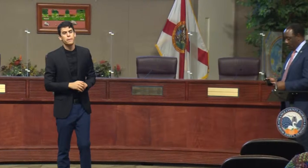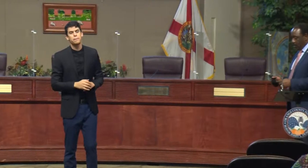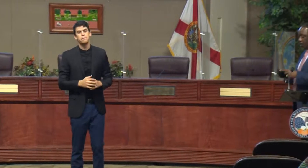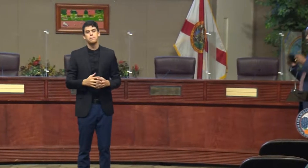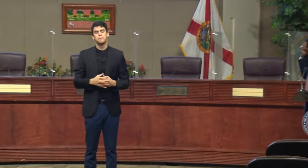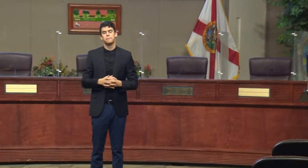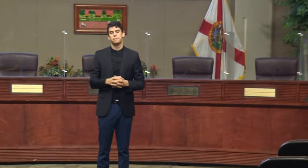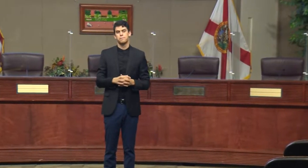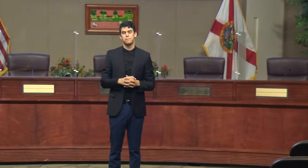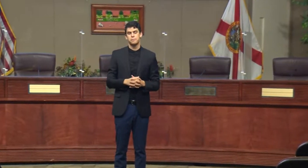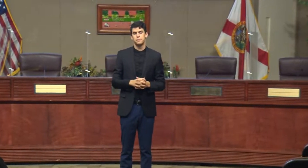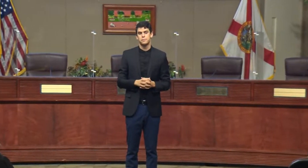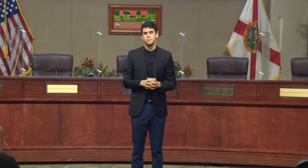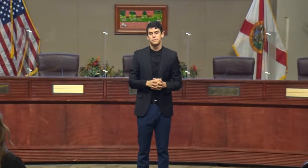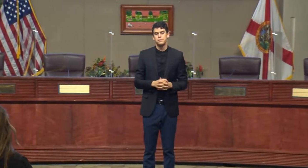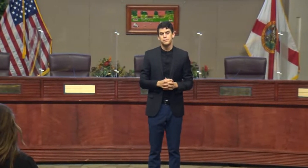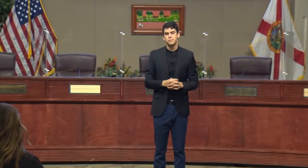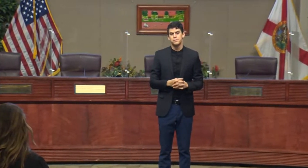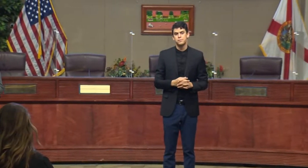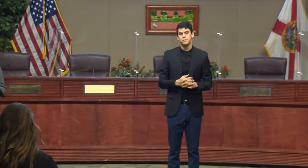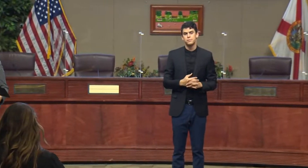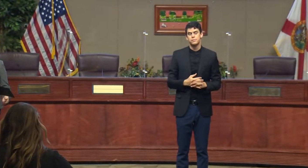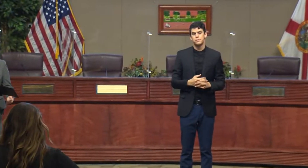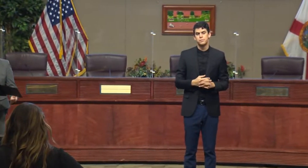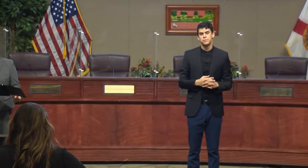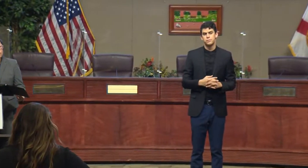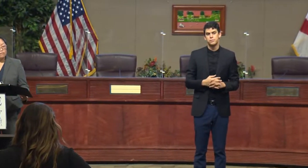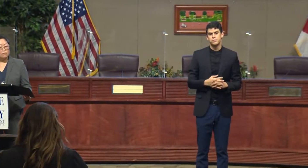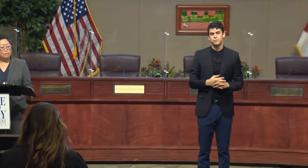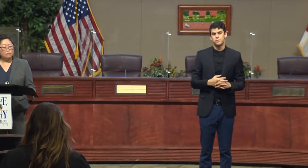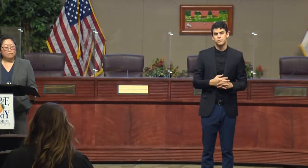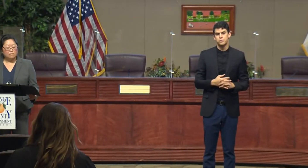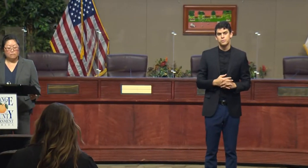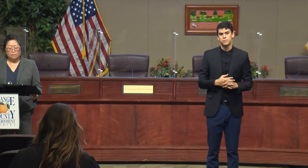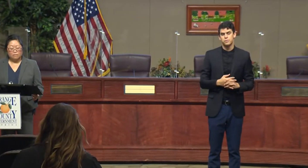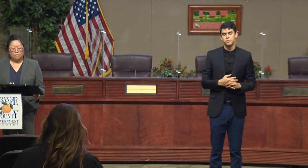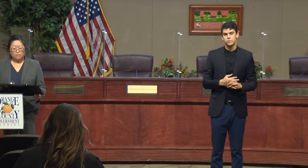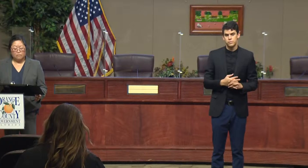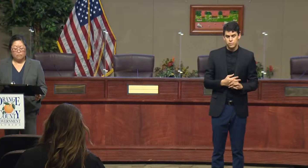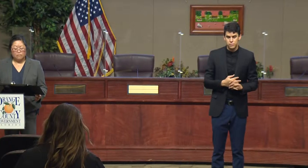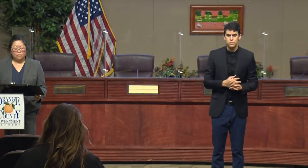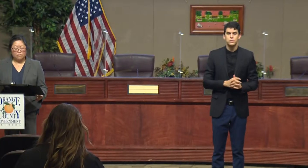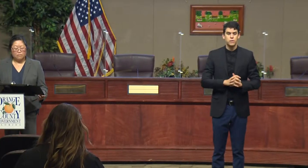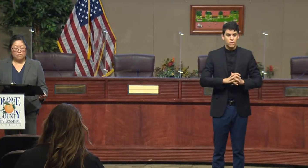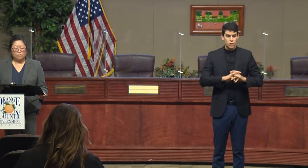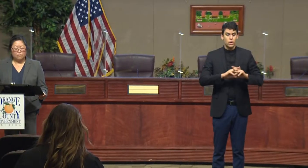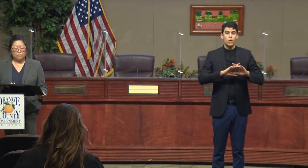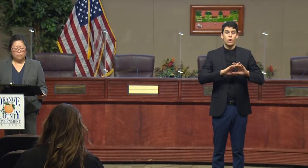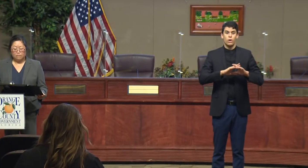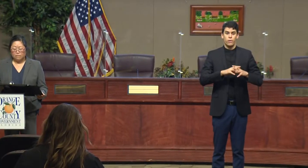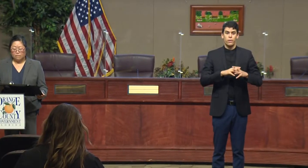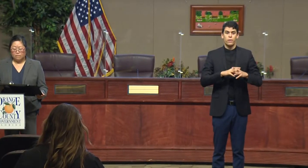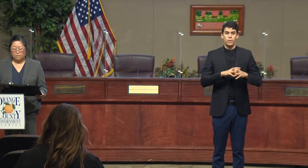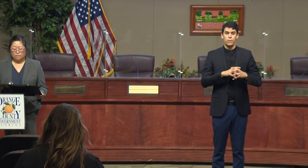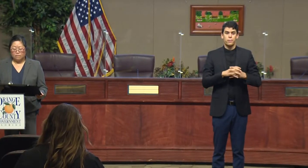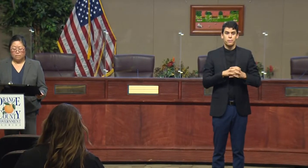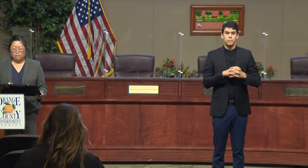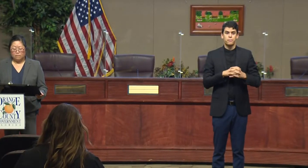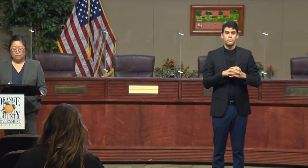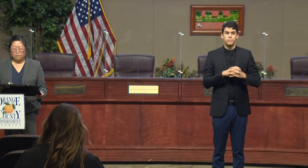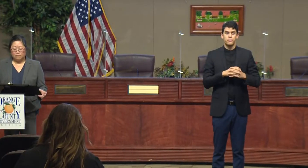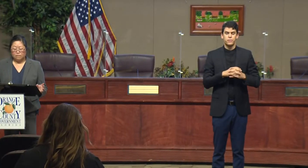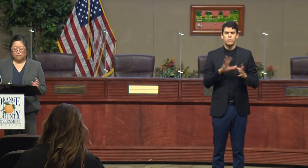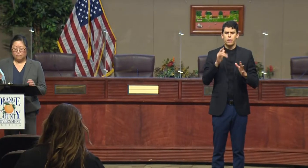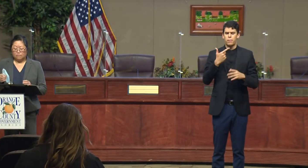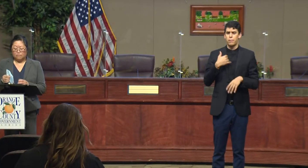How significant and important is it to actually, while encouraging people to take the vaccine, also encourage them to check with their physicians if